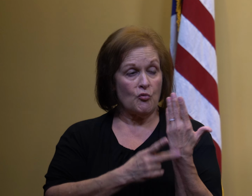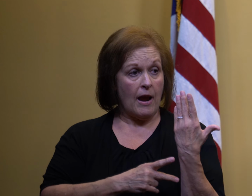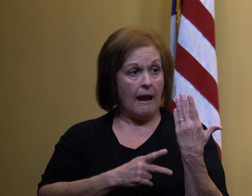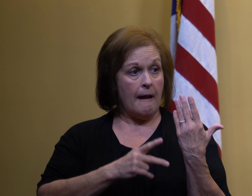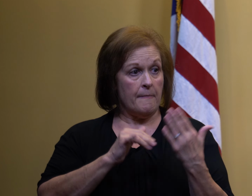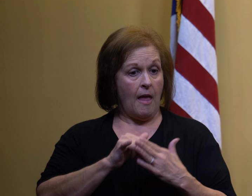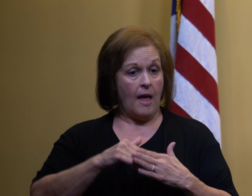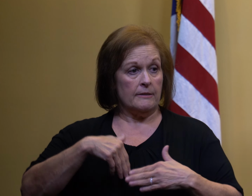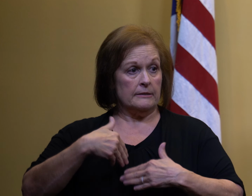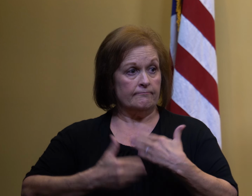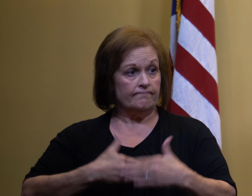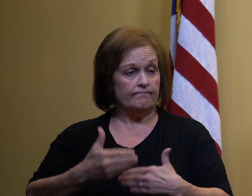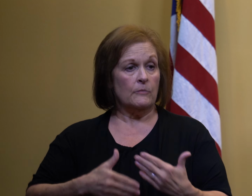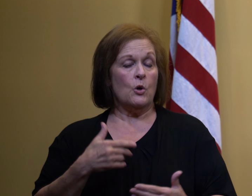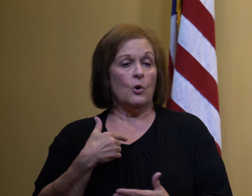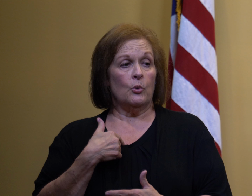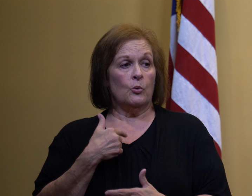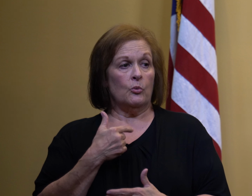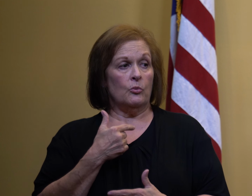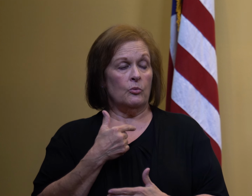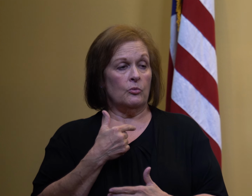hopefully, we're able to